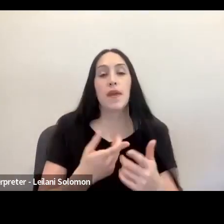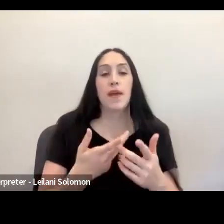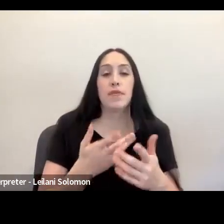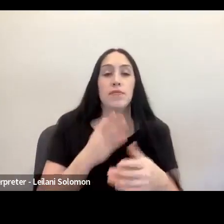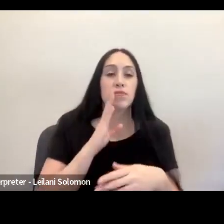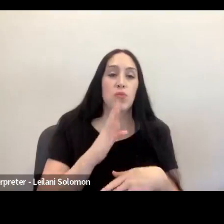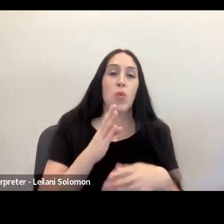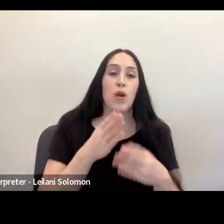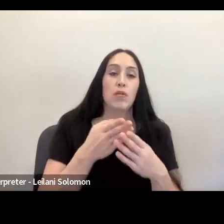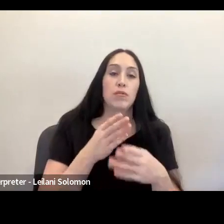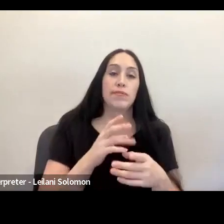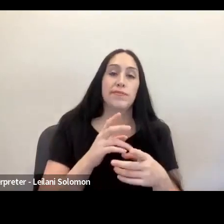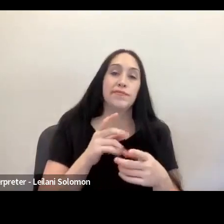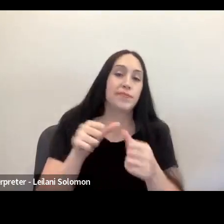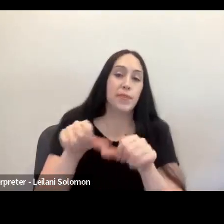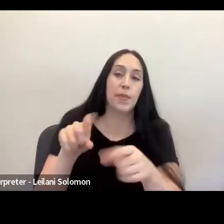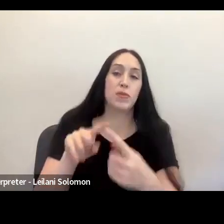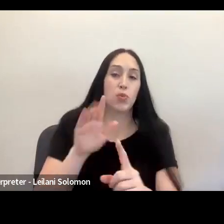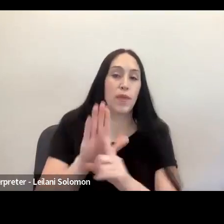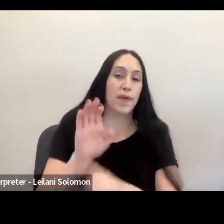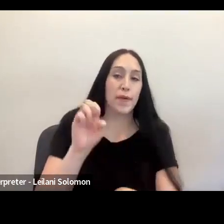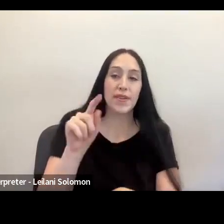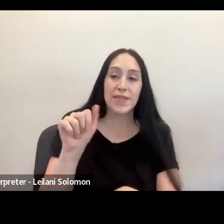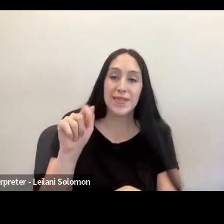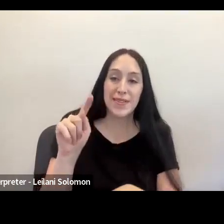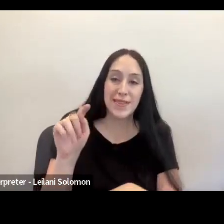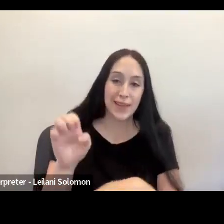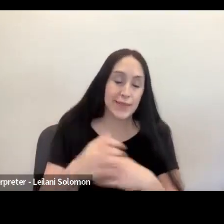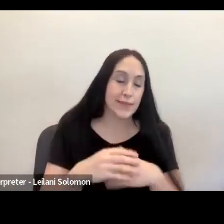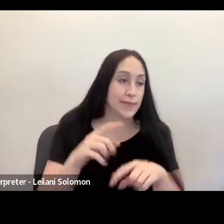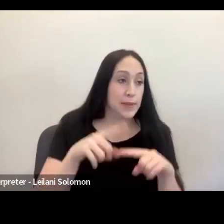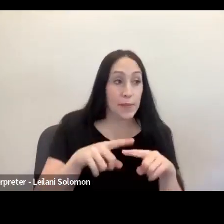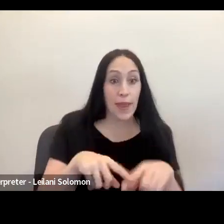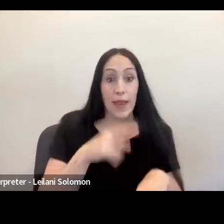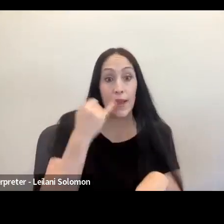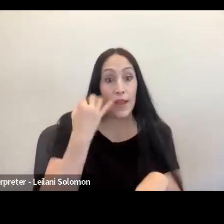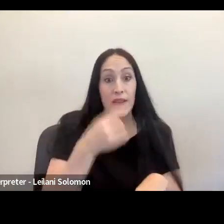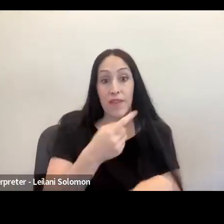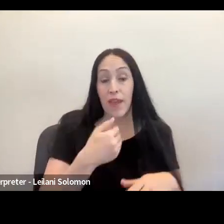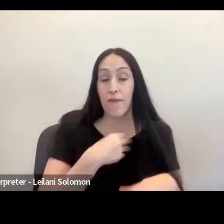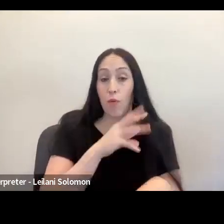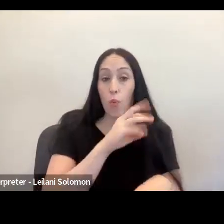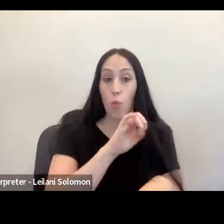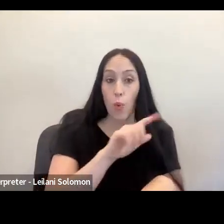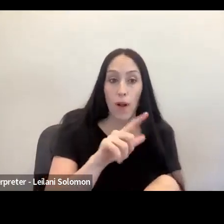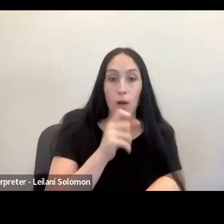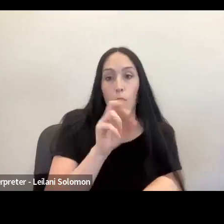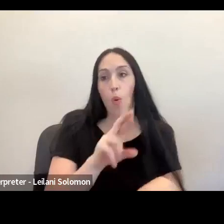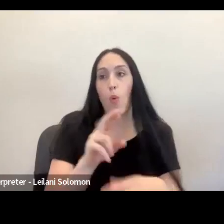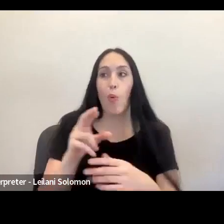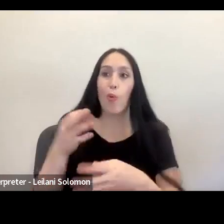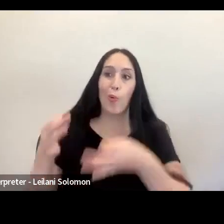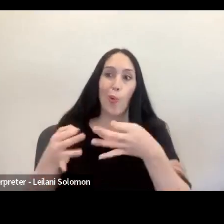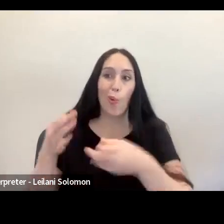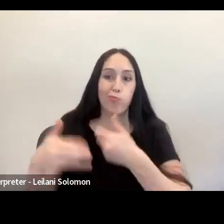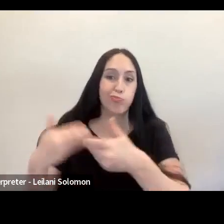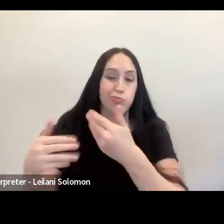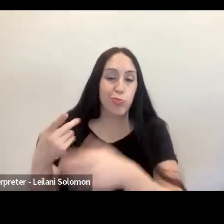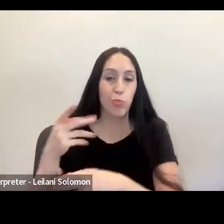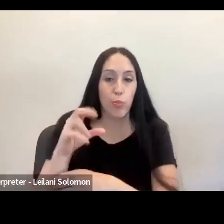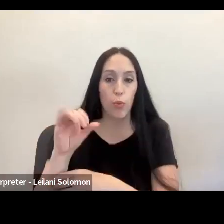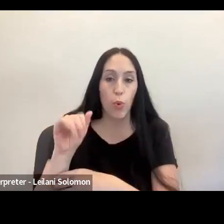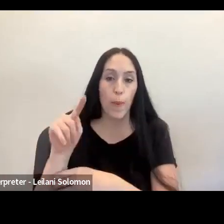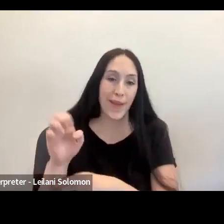on if they have a will or if it's a probate asset, it would go through that process and be, most likely back to the